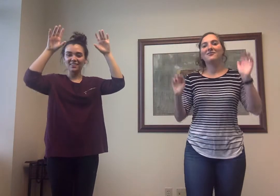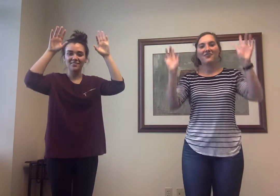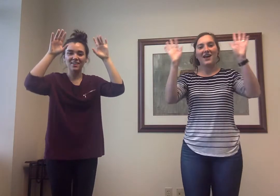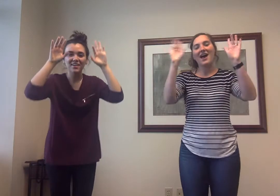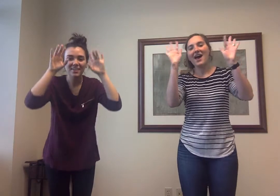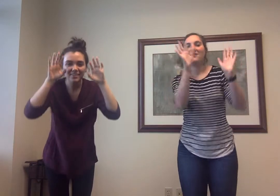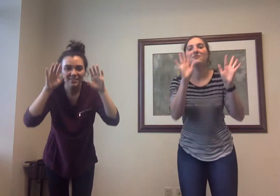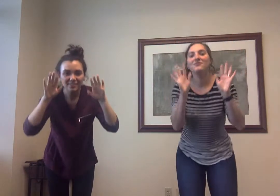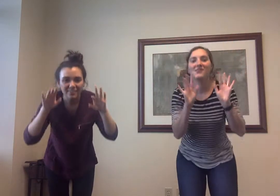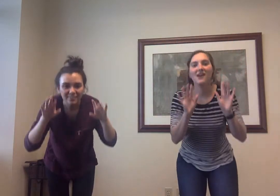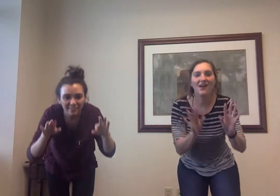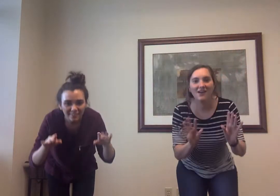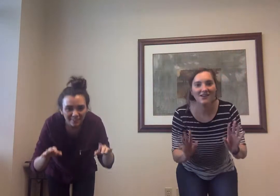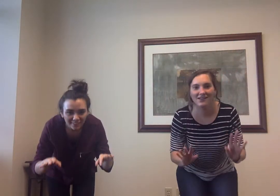let fire fall,